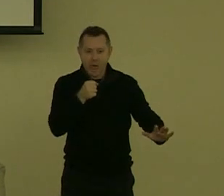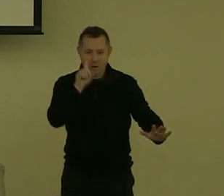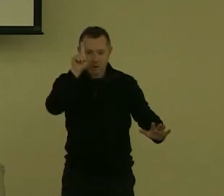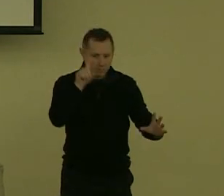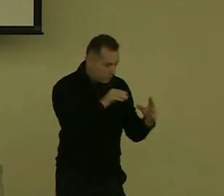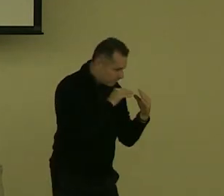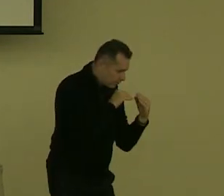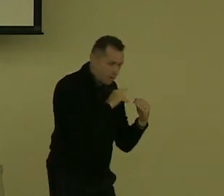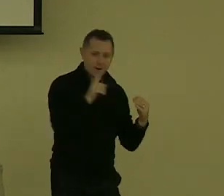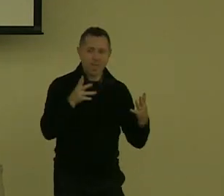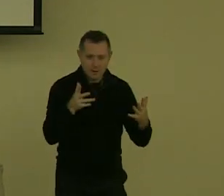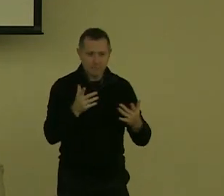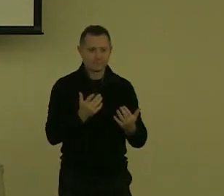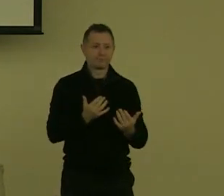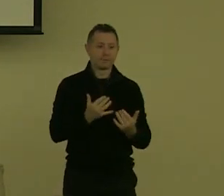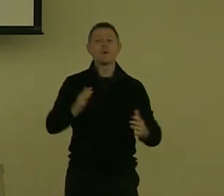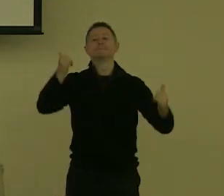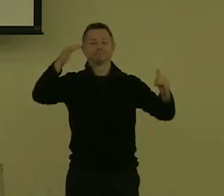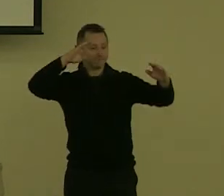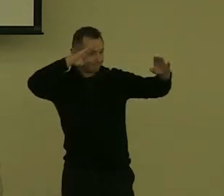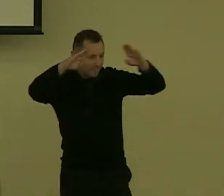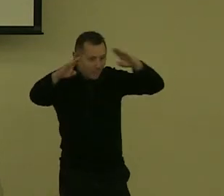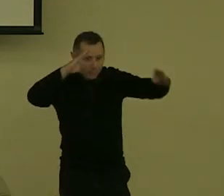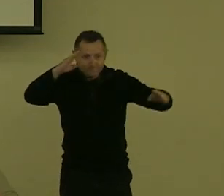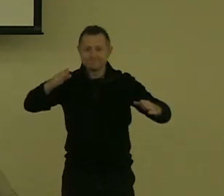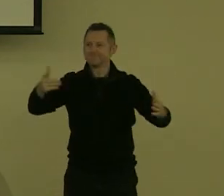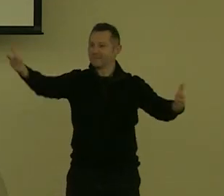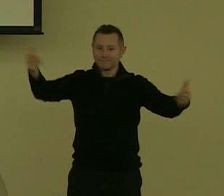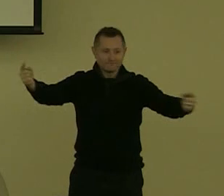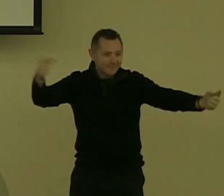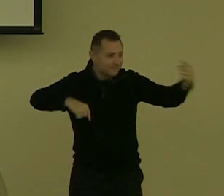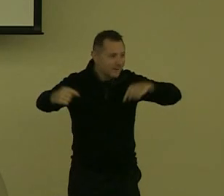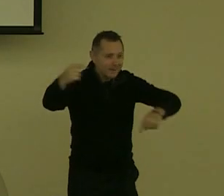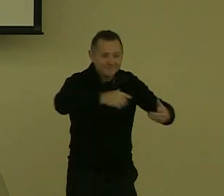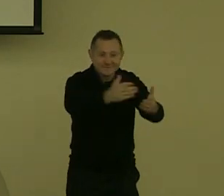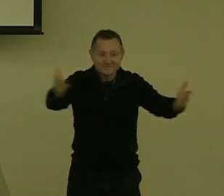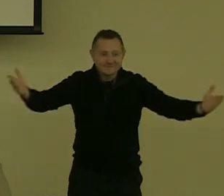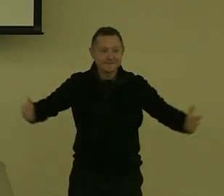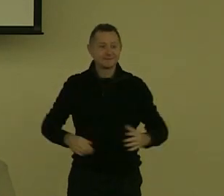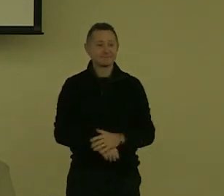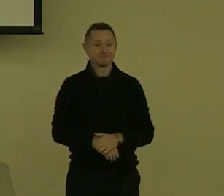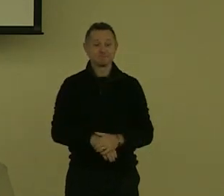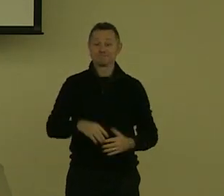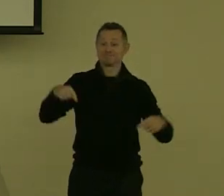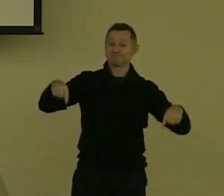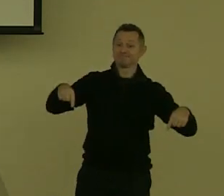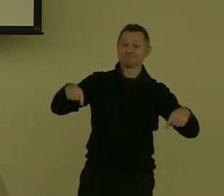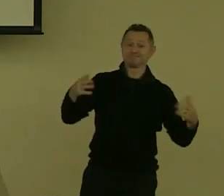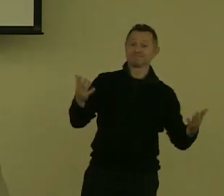Hello everyone, thank you for joining us today at MICE. We are here to